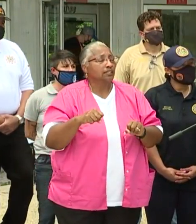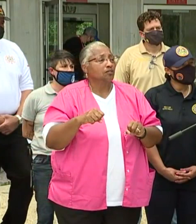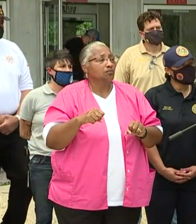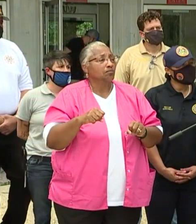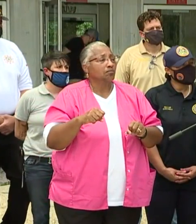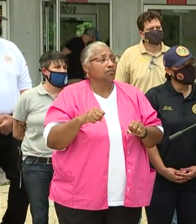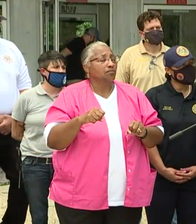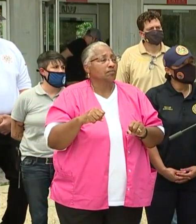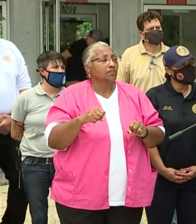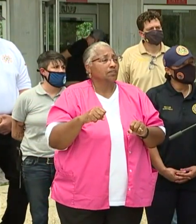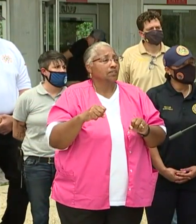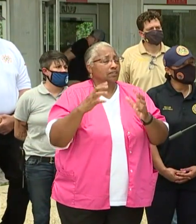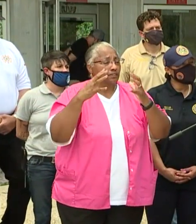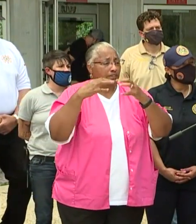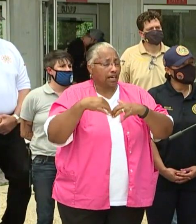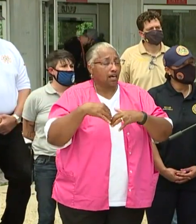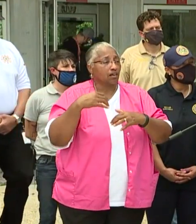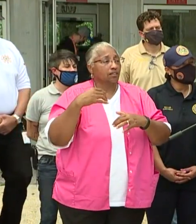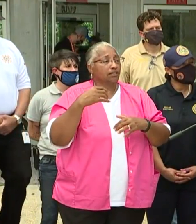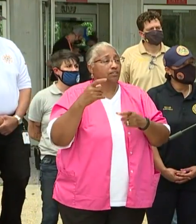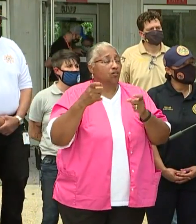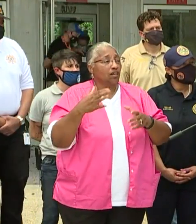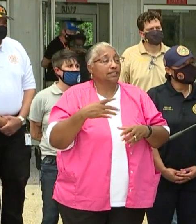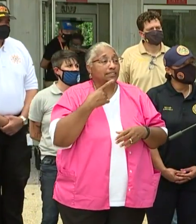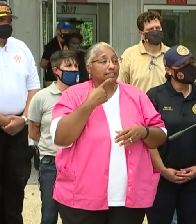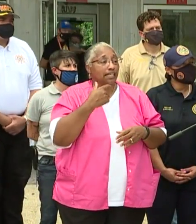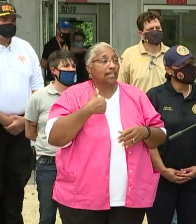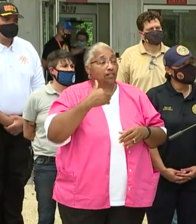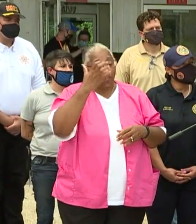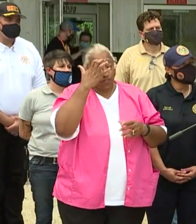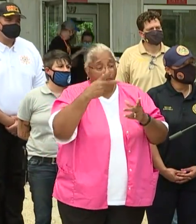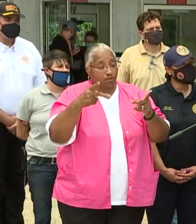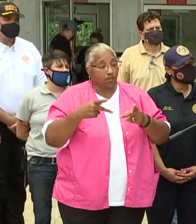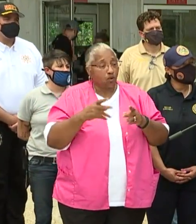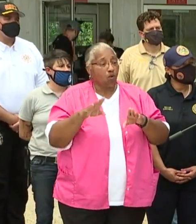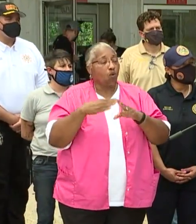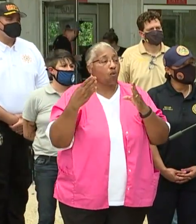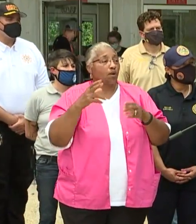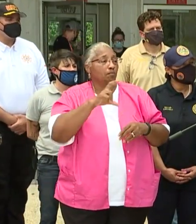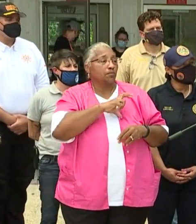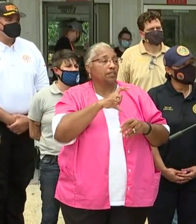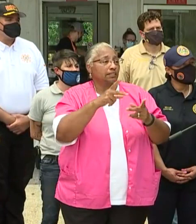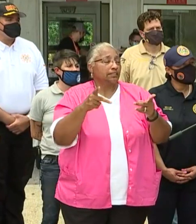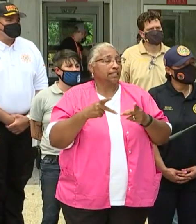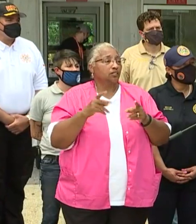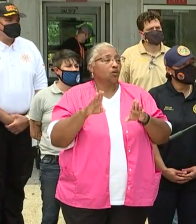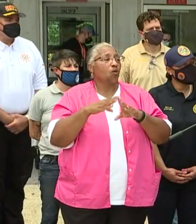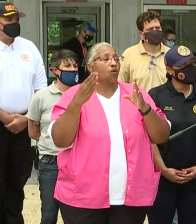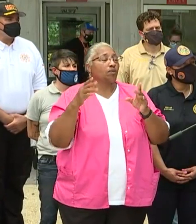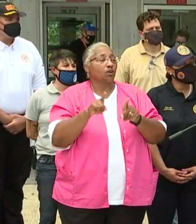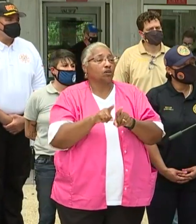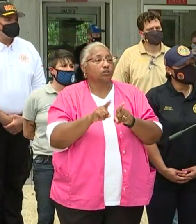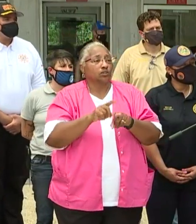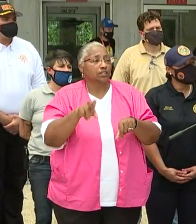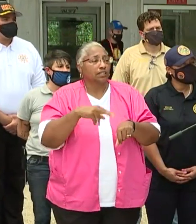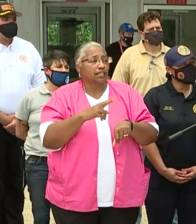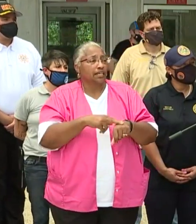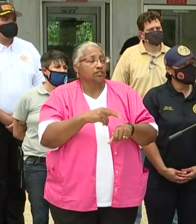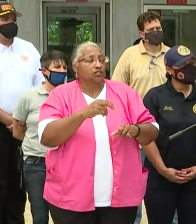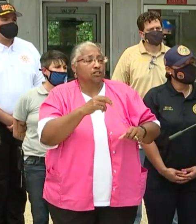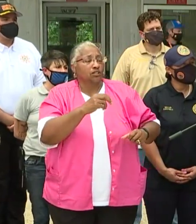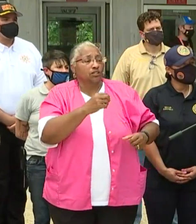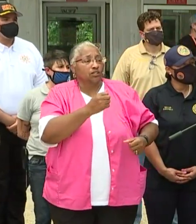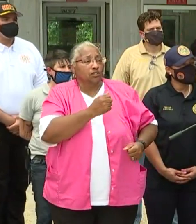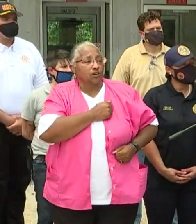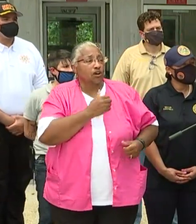I think you heard the director say before, we have our fire stations that are open, we have our police stations that are open, but we have the National Guard that are boots on the